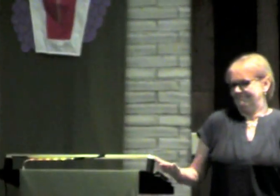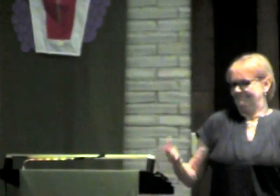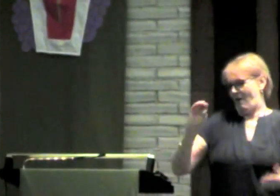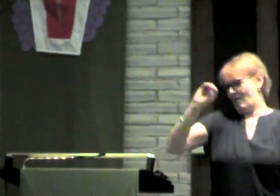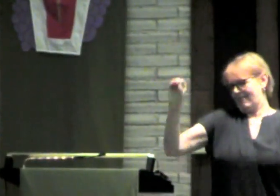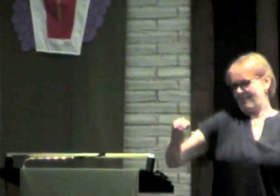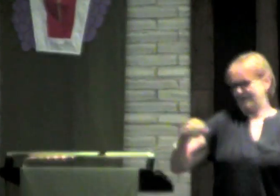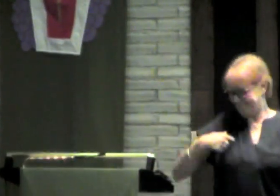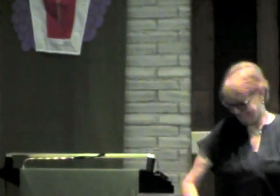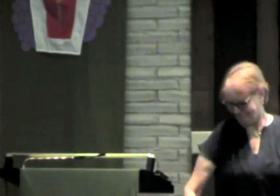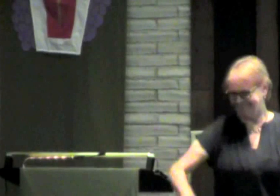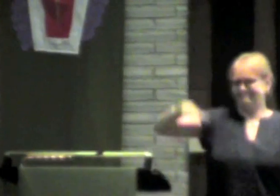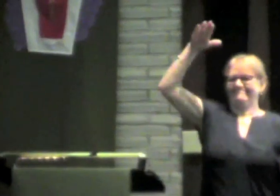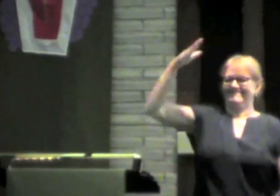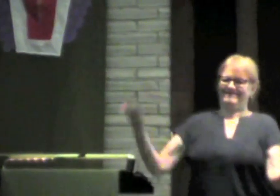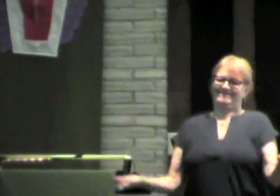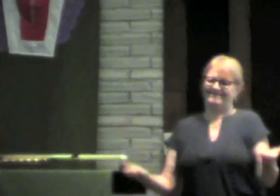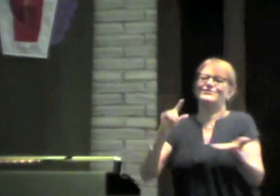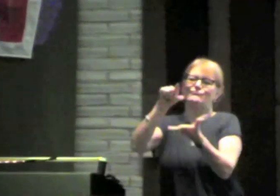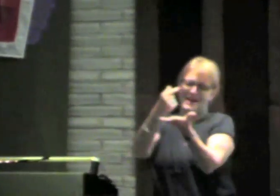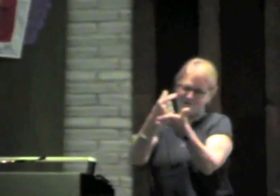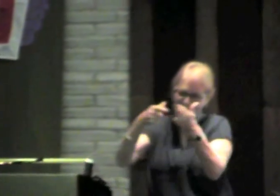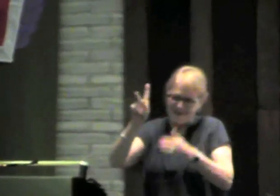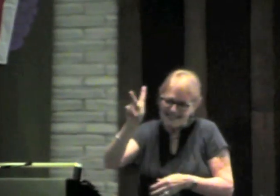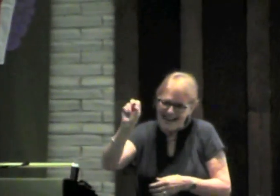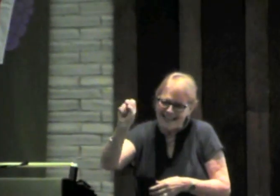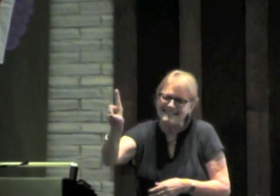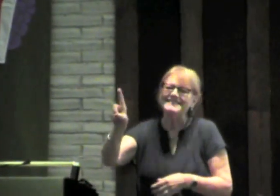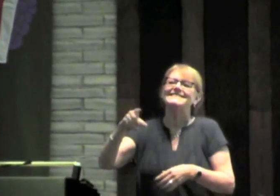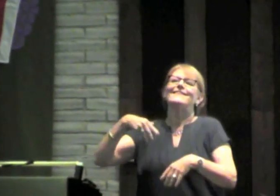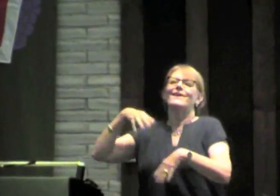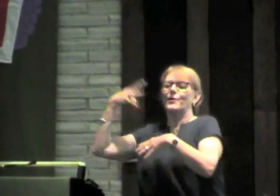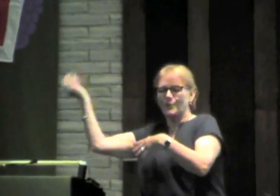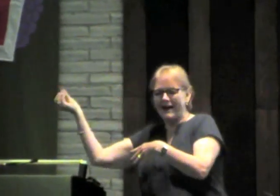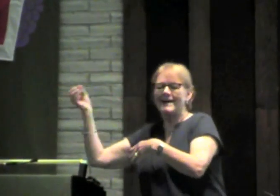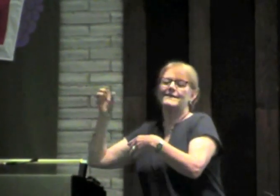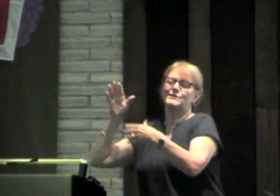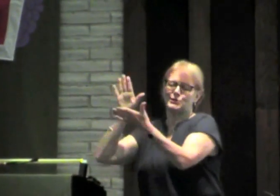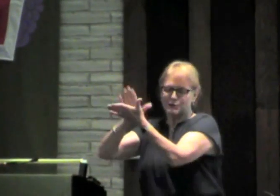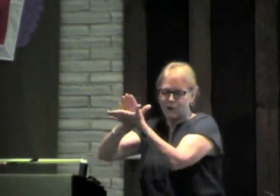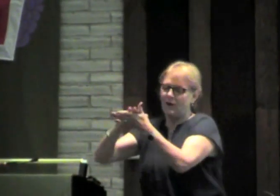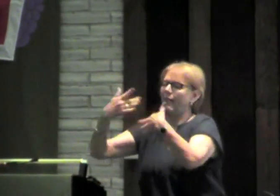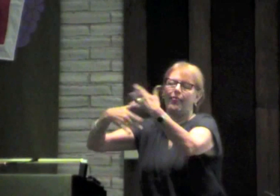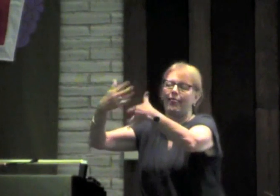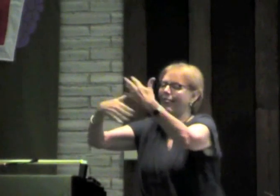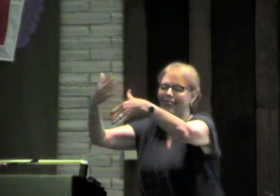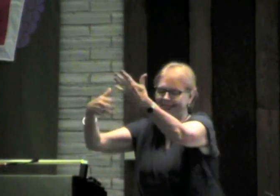I'm from Olathe. I grew up here and I graduated from Kansas School for the Deaf, went